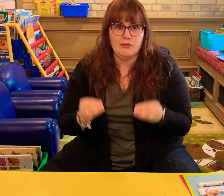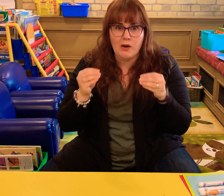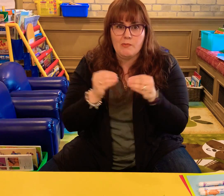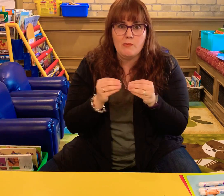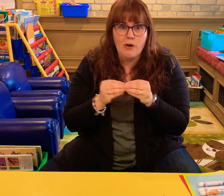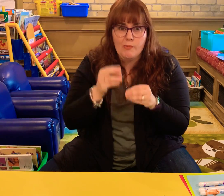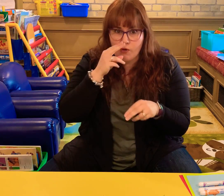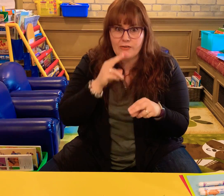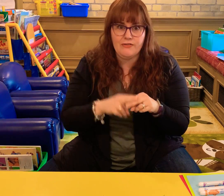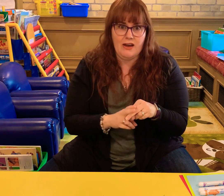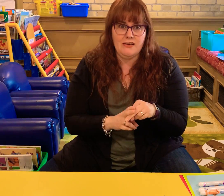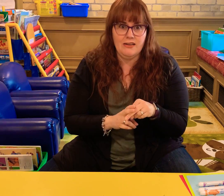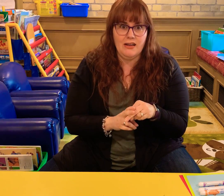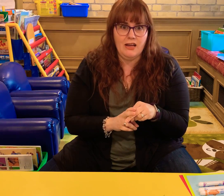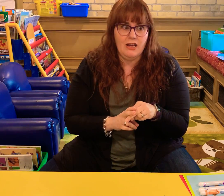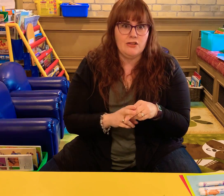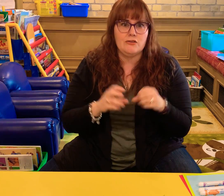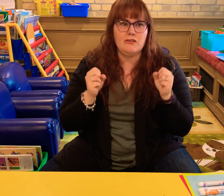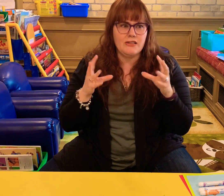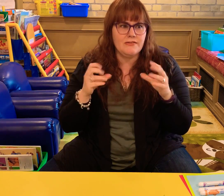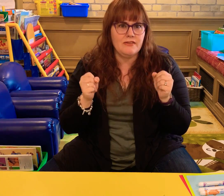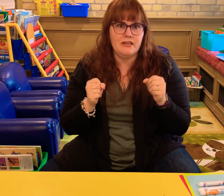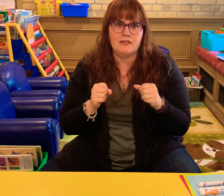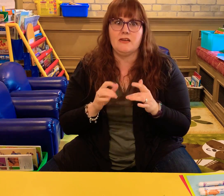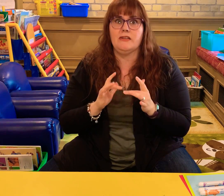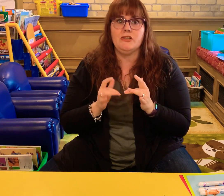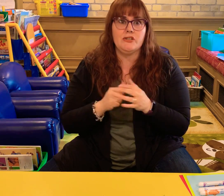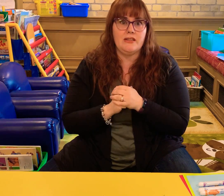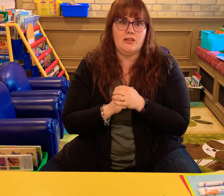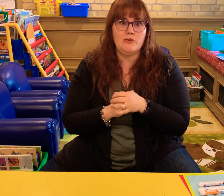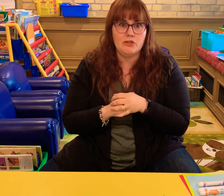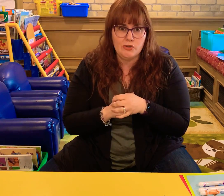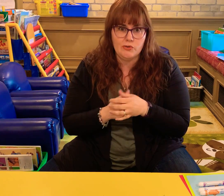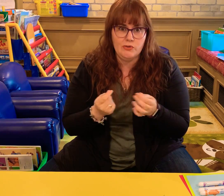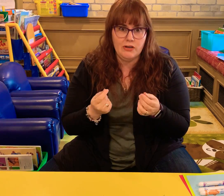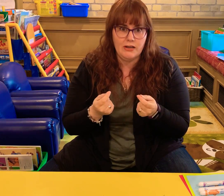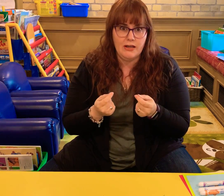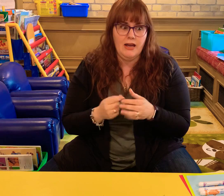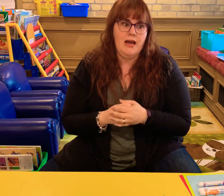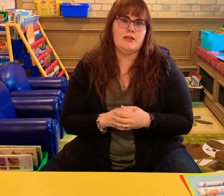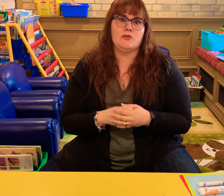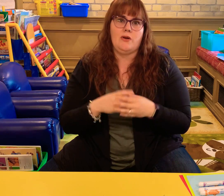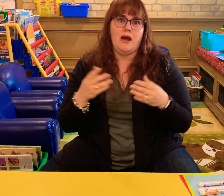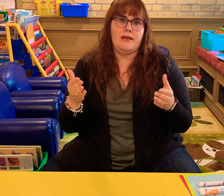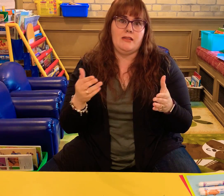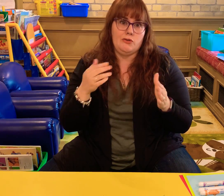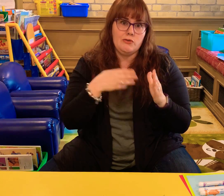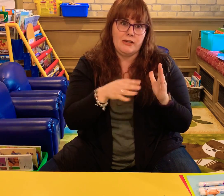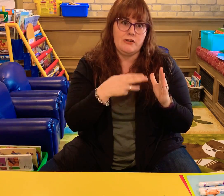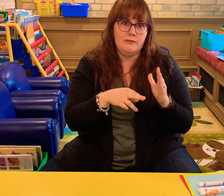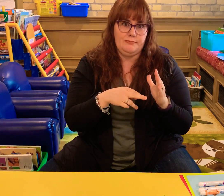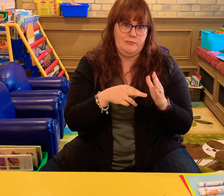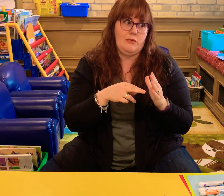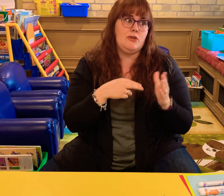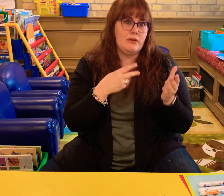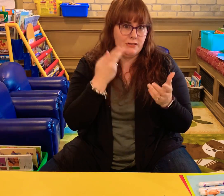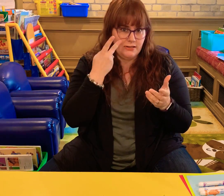you want more fun, there's lots of things on the internet that you can do. And so I, in the newsletter, you can see